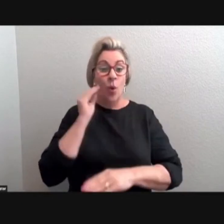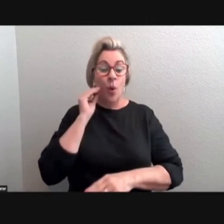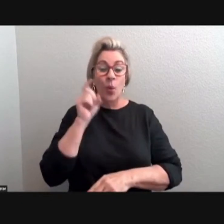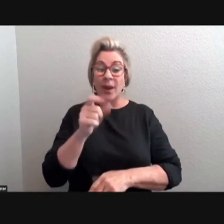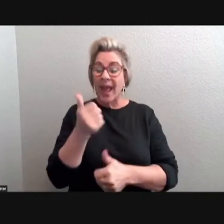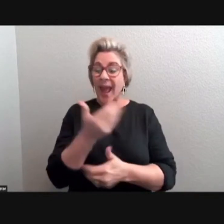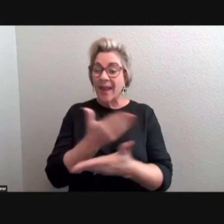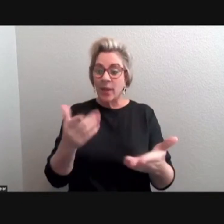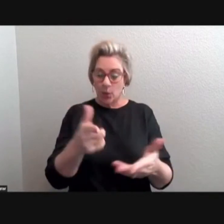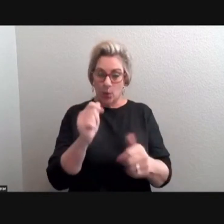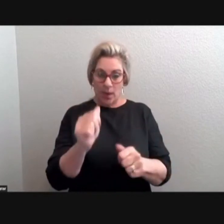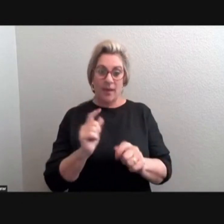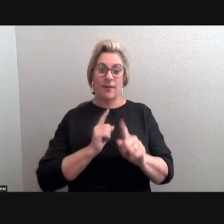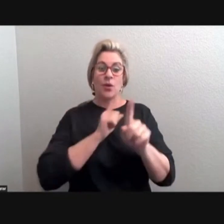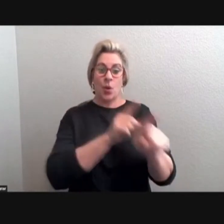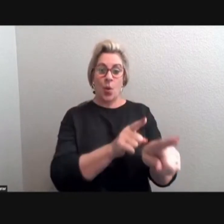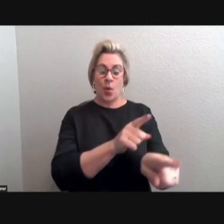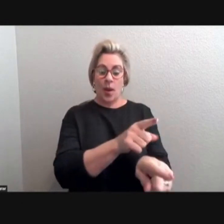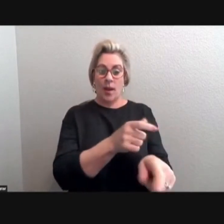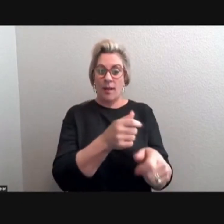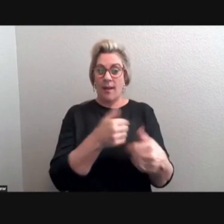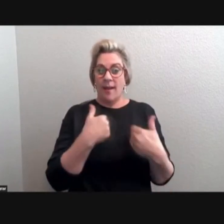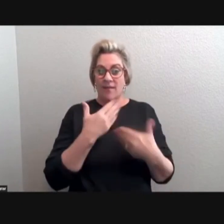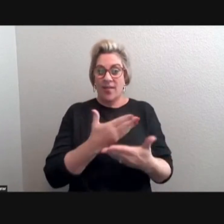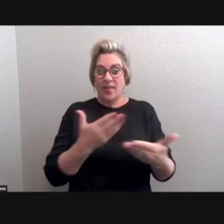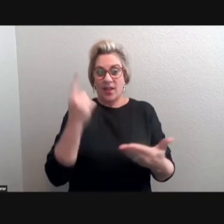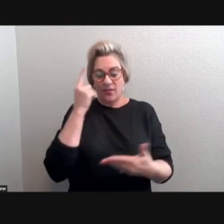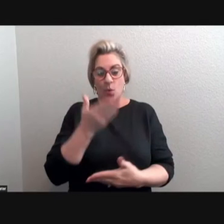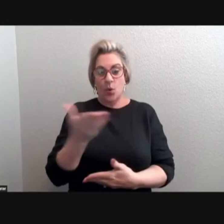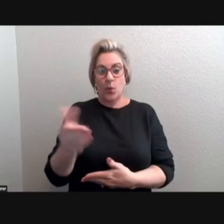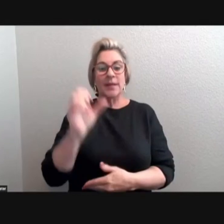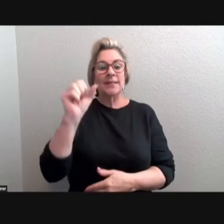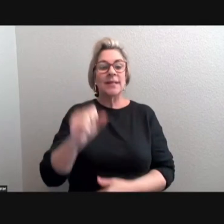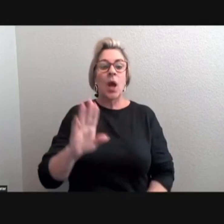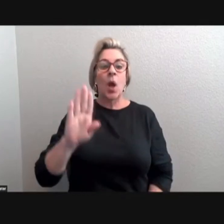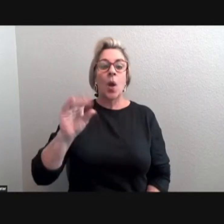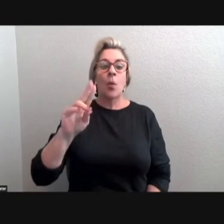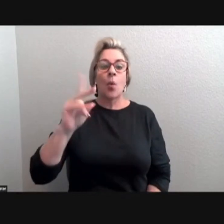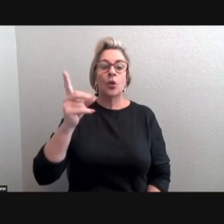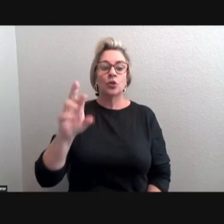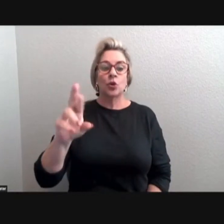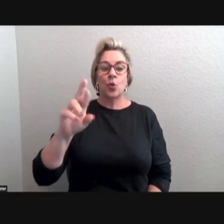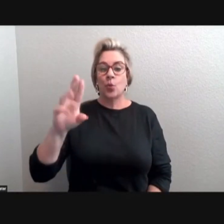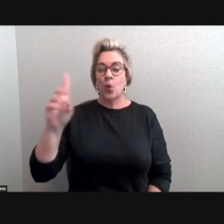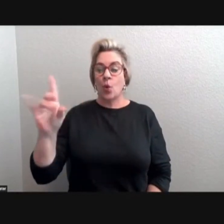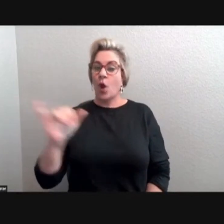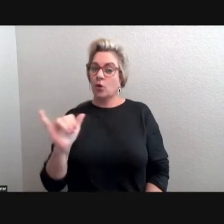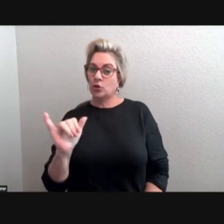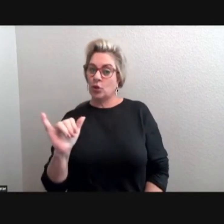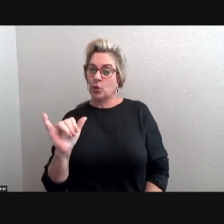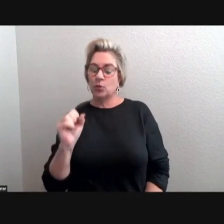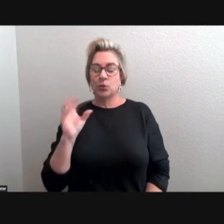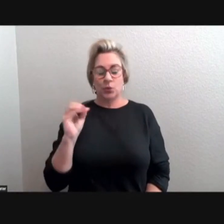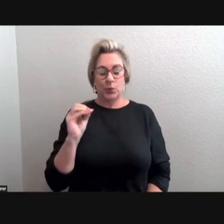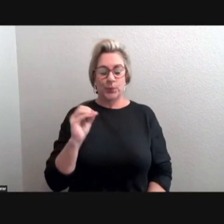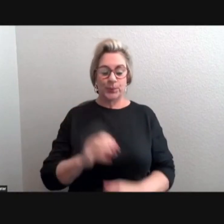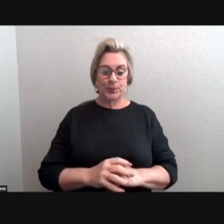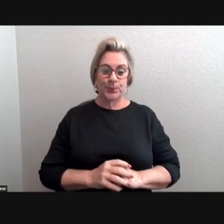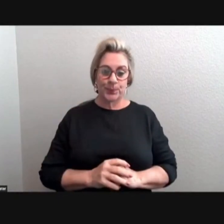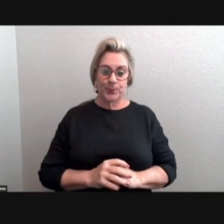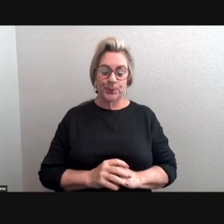anything, you can get it there. They're also making that available at the South Boulder Road location, but that's for drop-offs for anything you want to do.